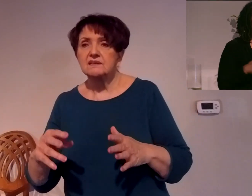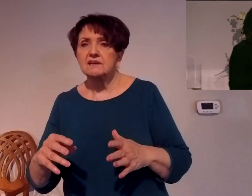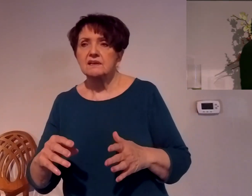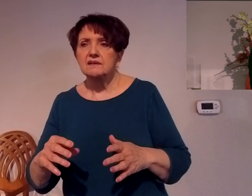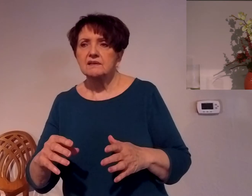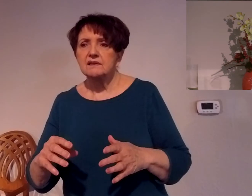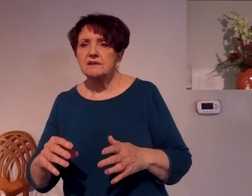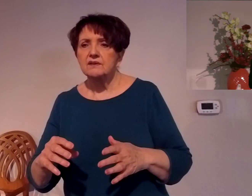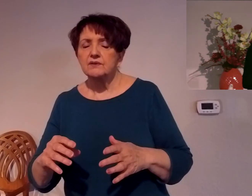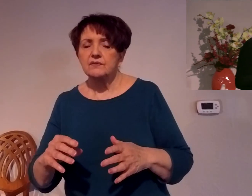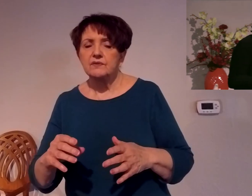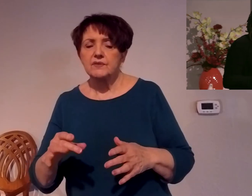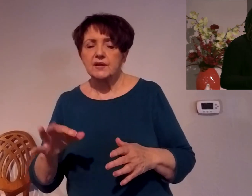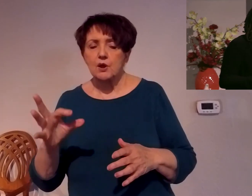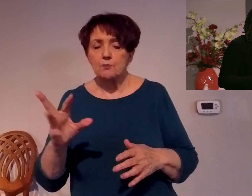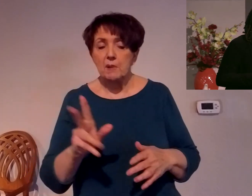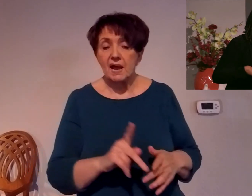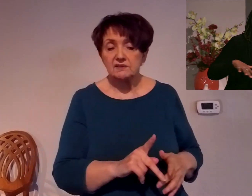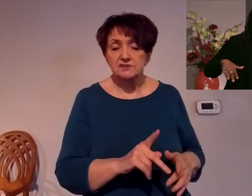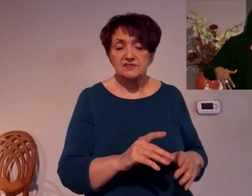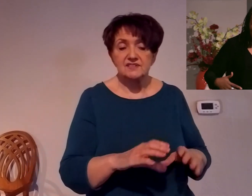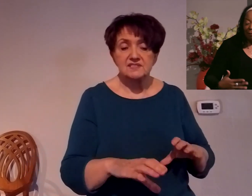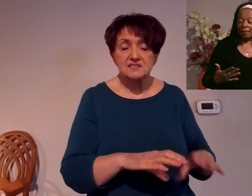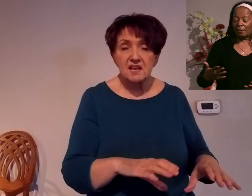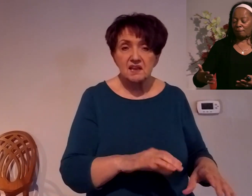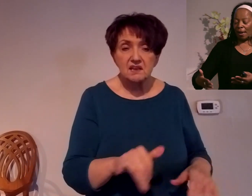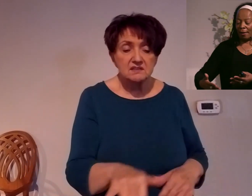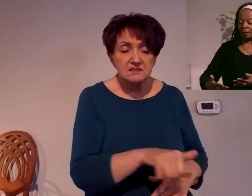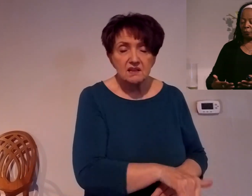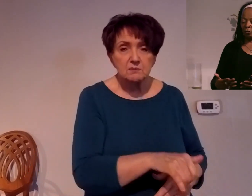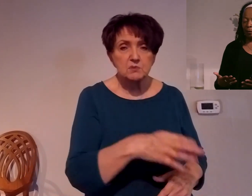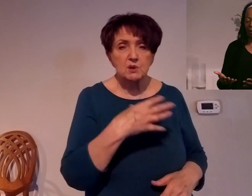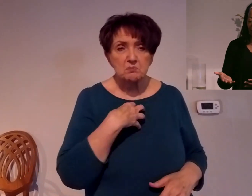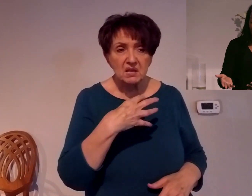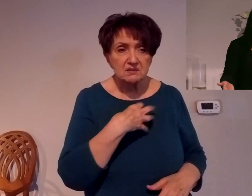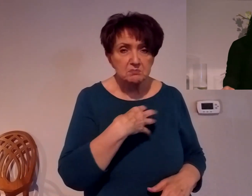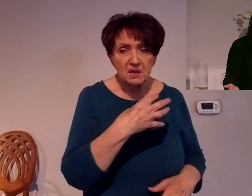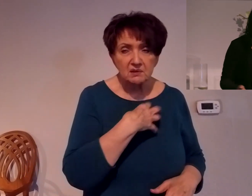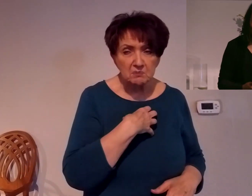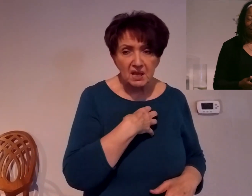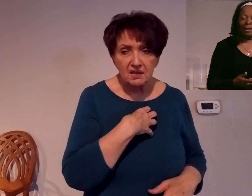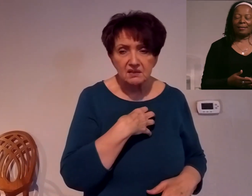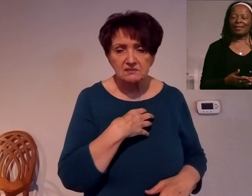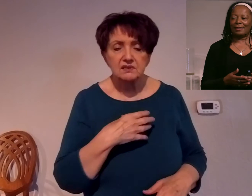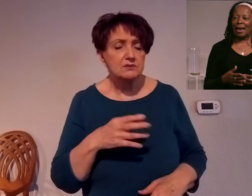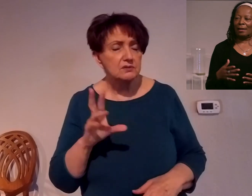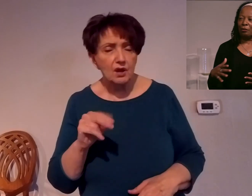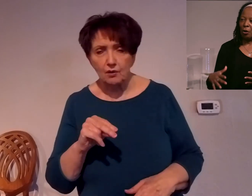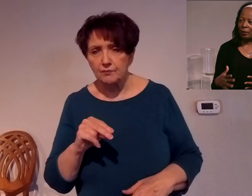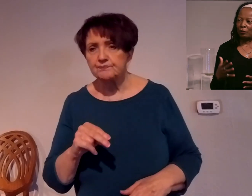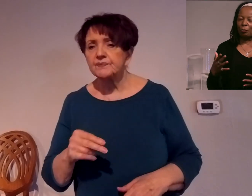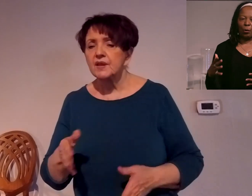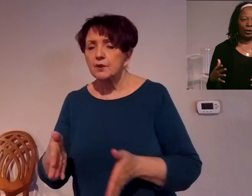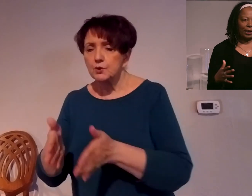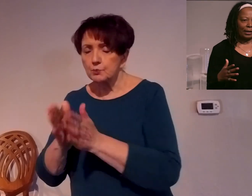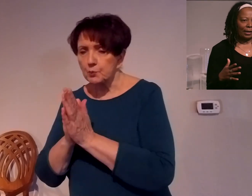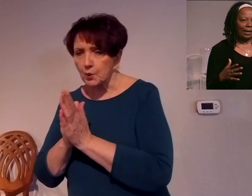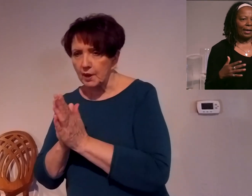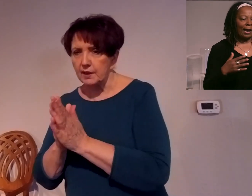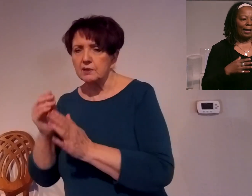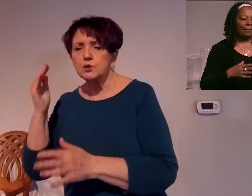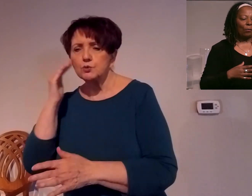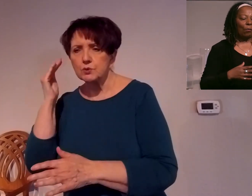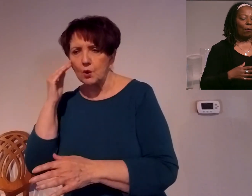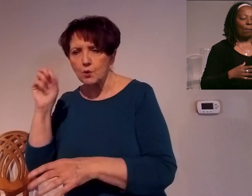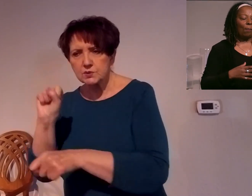go back to what I was doing. If the treatment, if I am doing a treatment, then I know it is working,